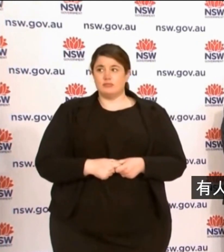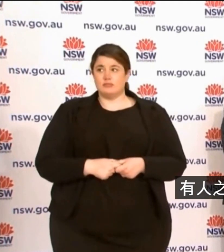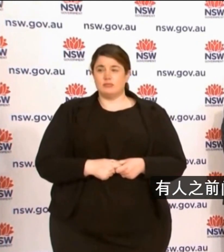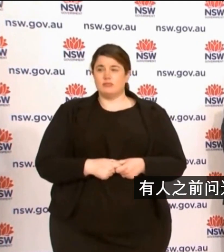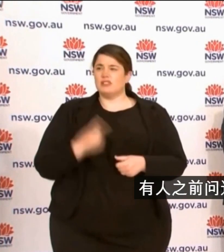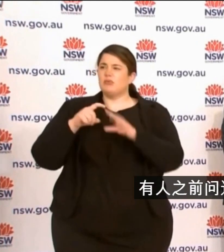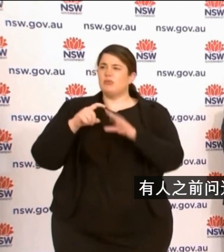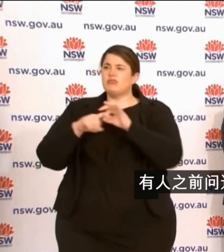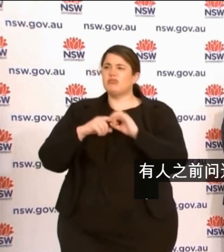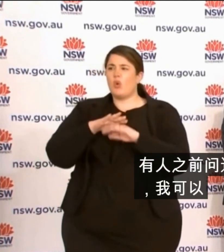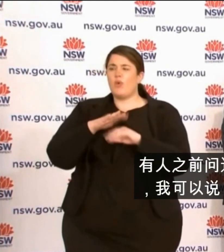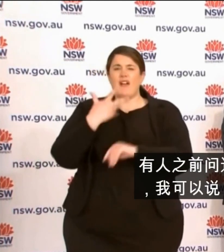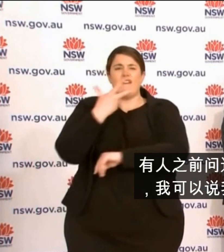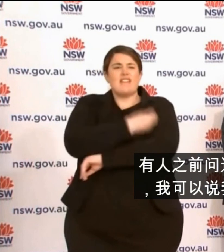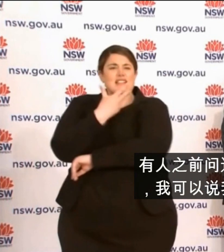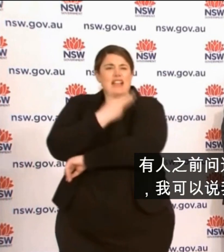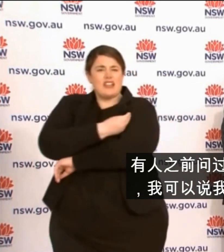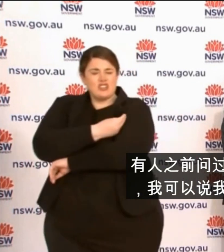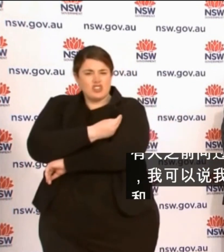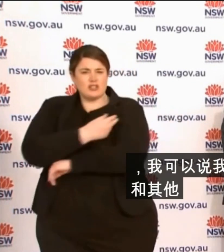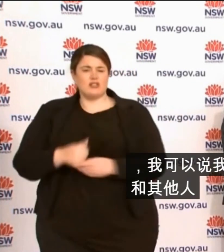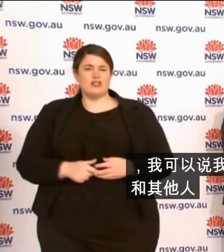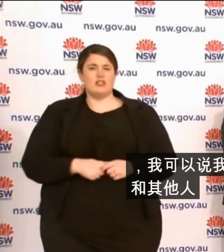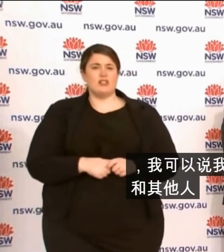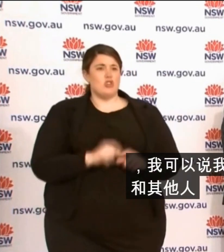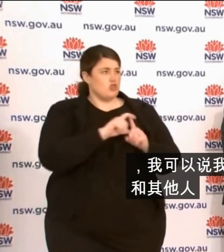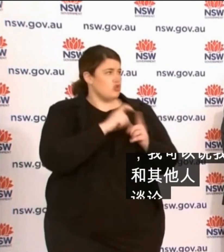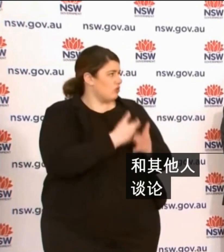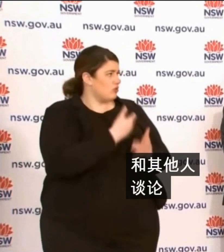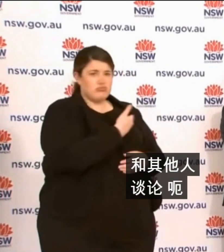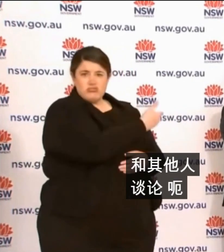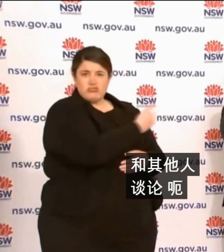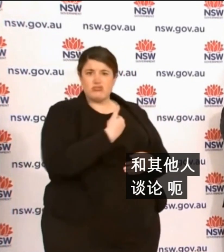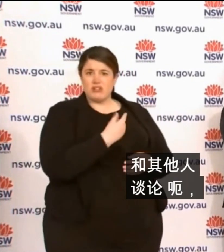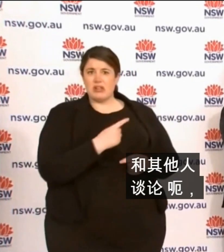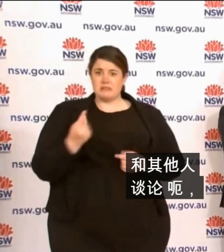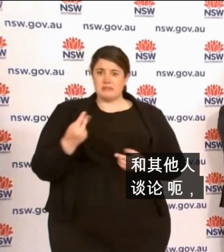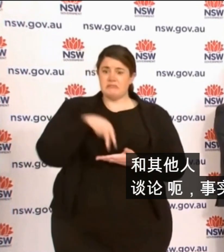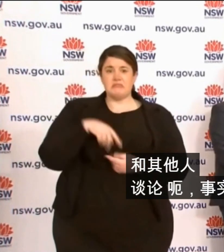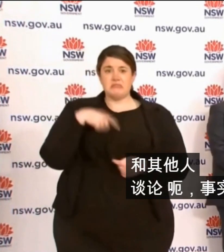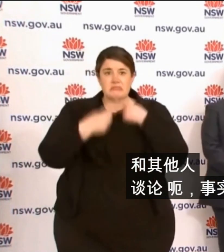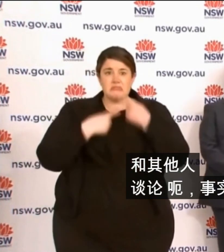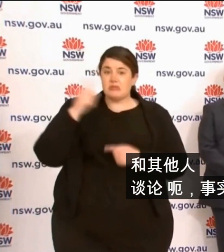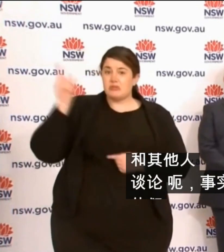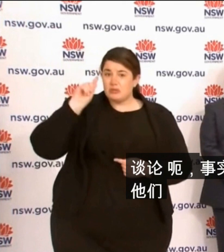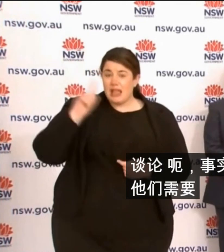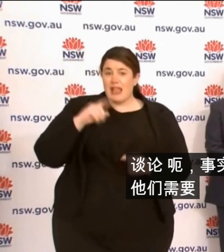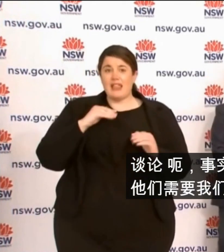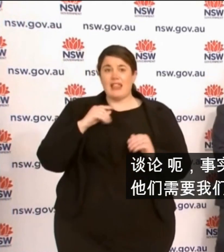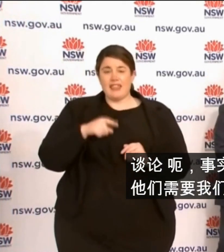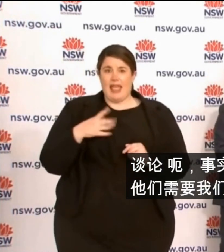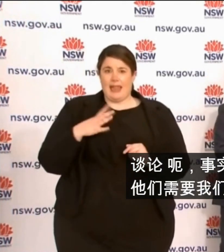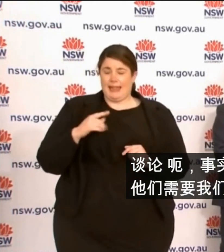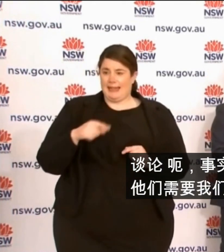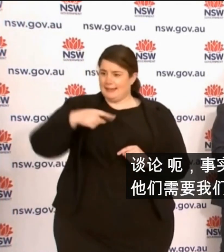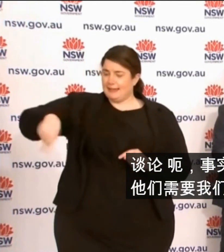Someone asked earlier about vaccinations. Can I just say, we've heard Dr Skinner and others today talking about the fact that they need our